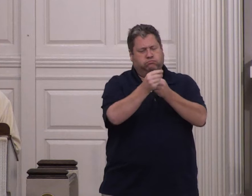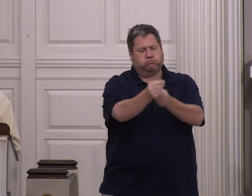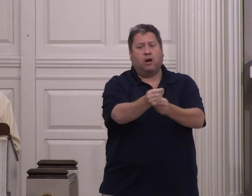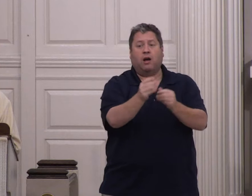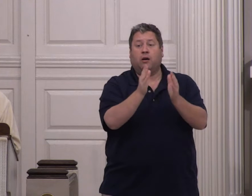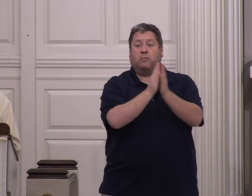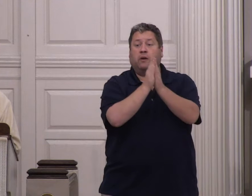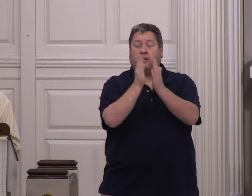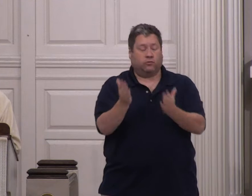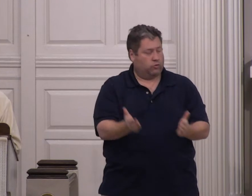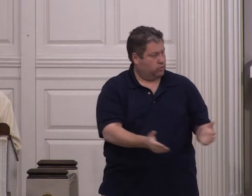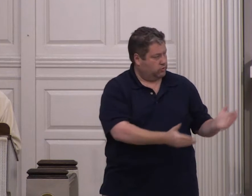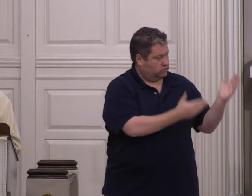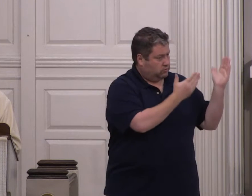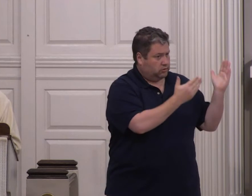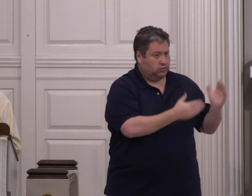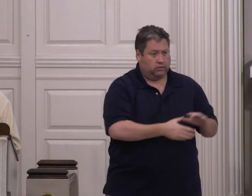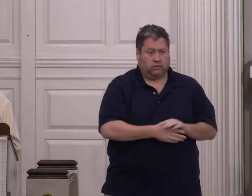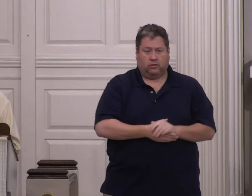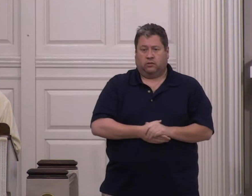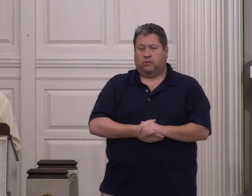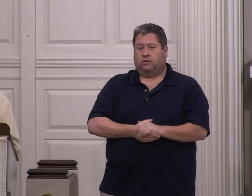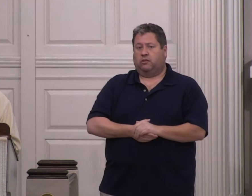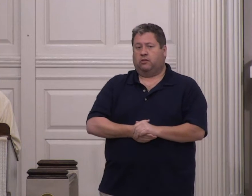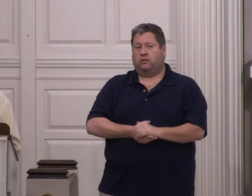pray to the Lord.